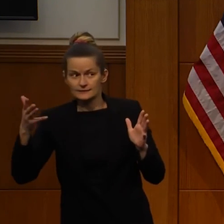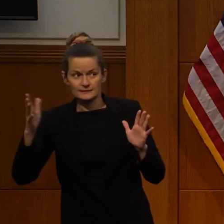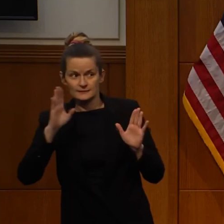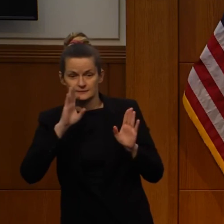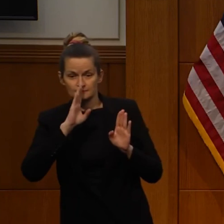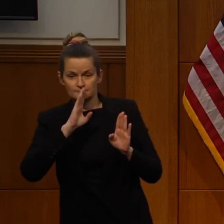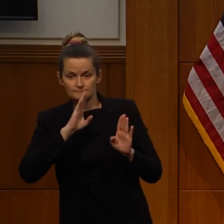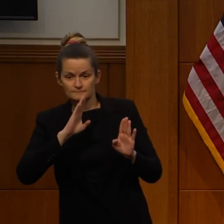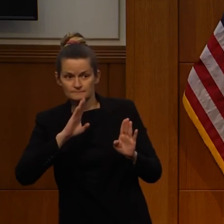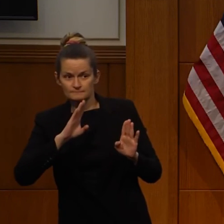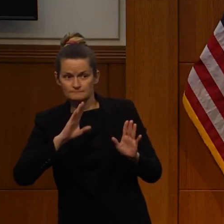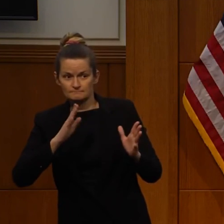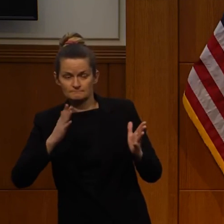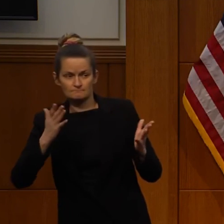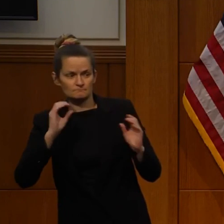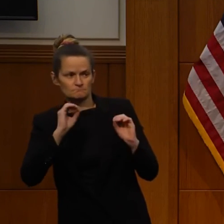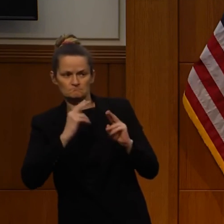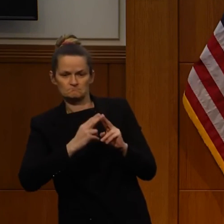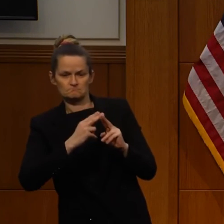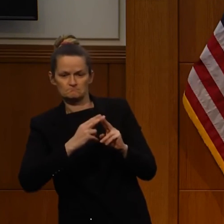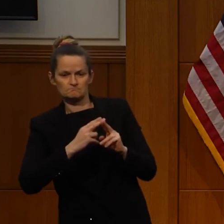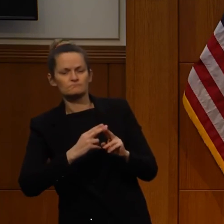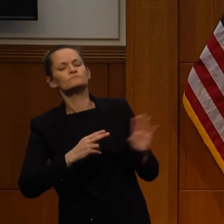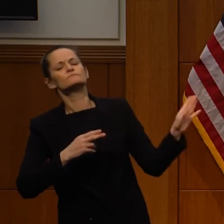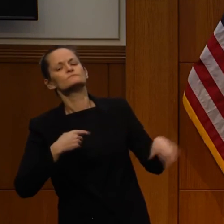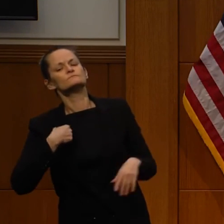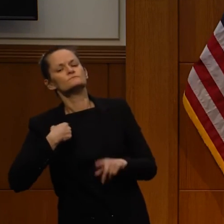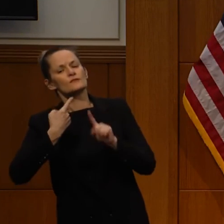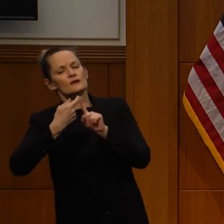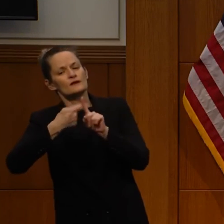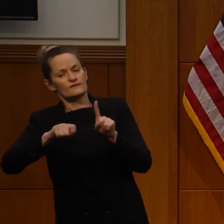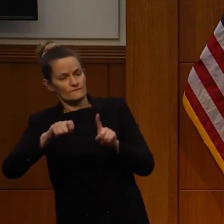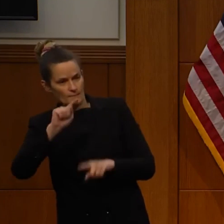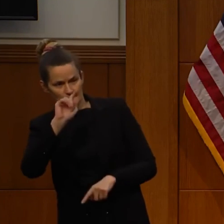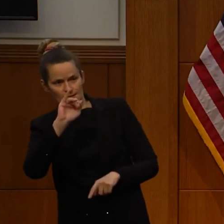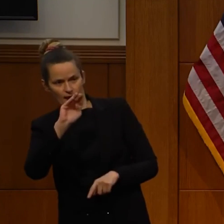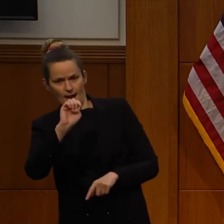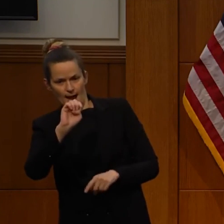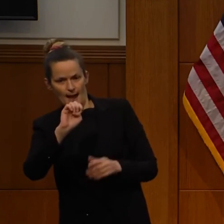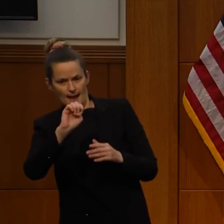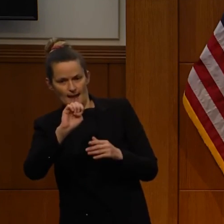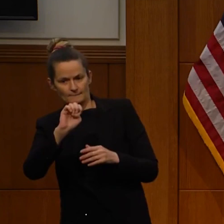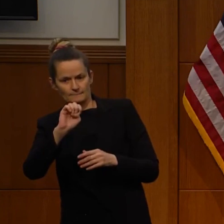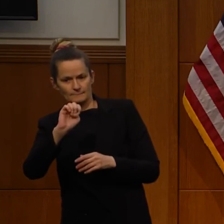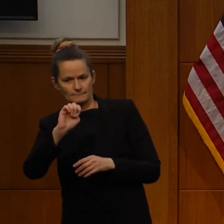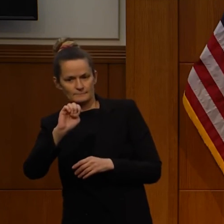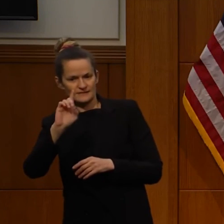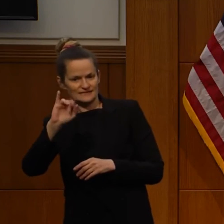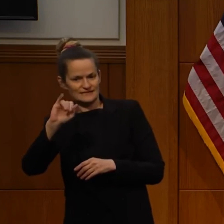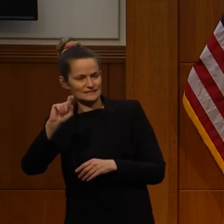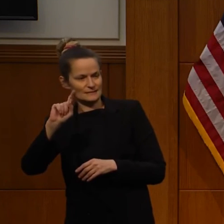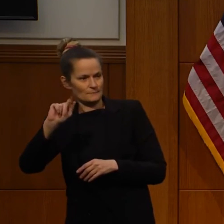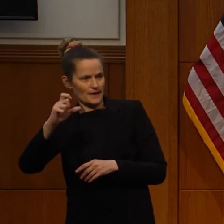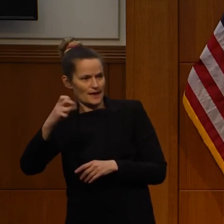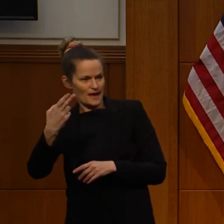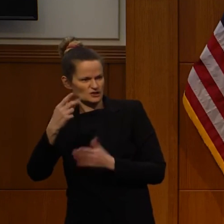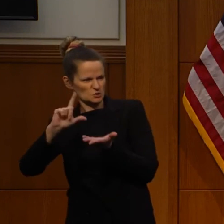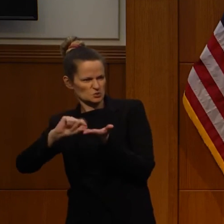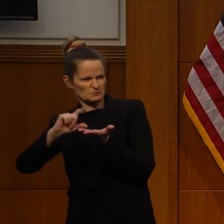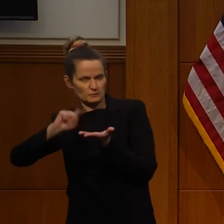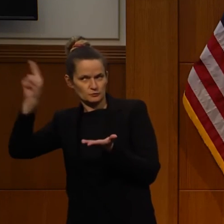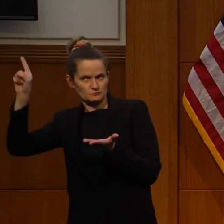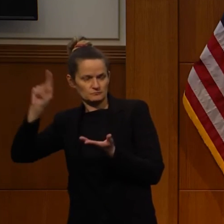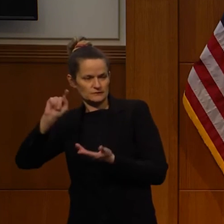Do we have anyone from the Times Dispatch or 88.5 on the call to ask a